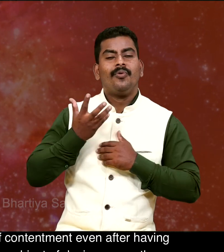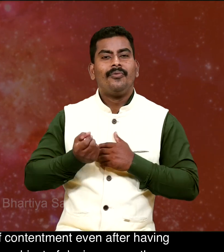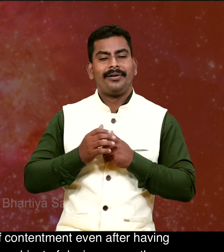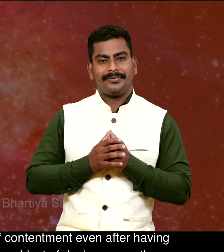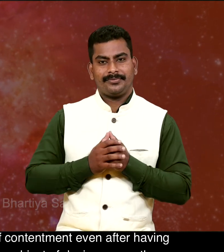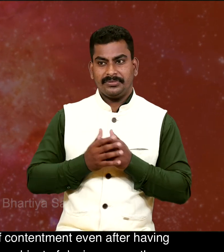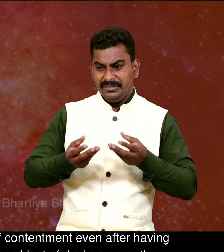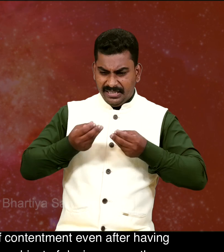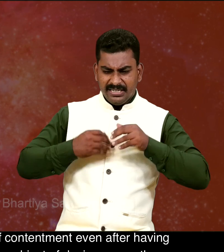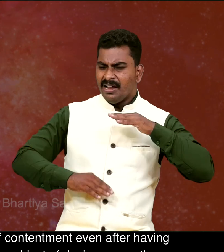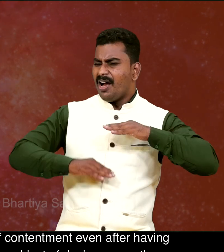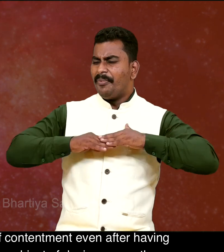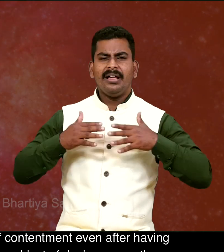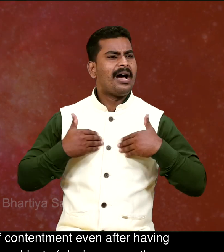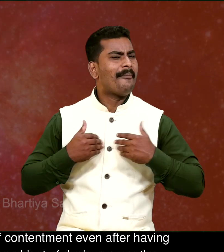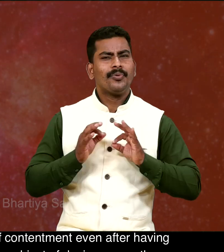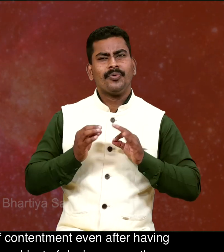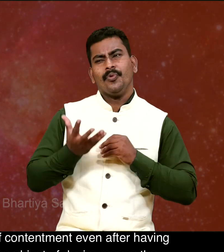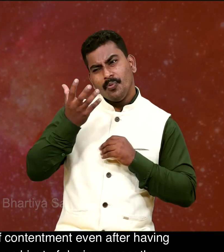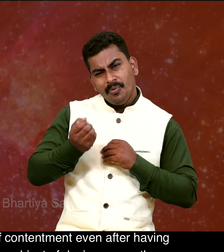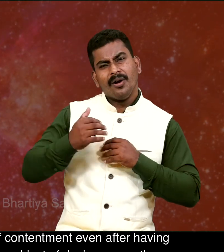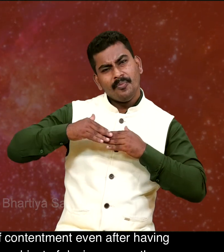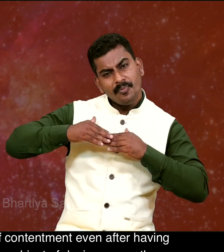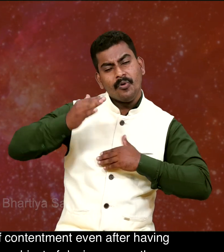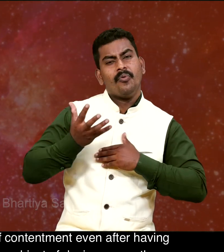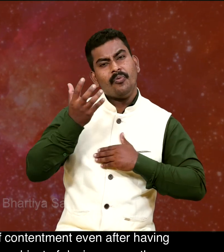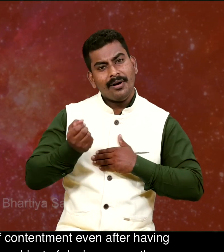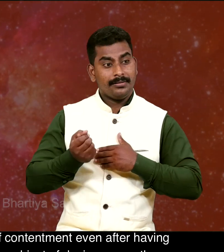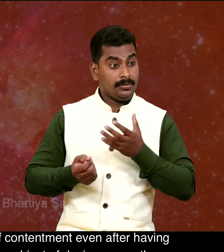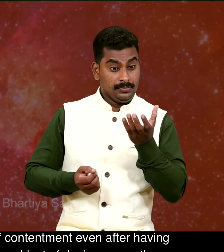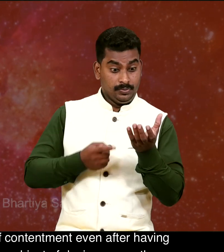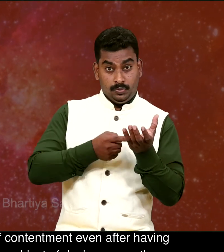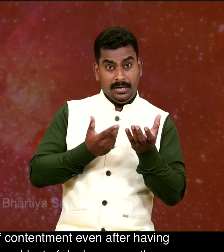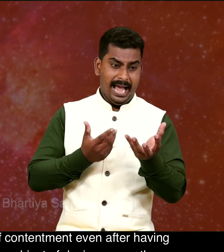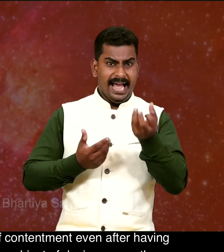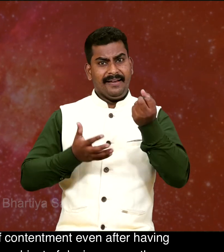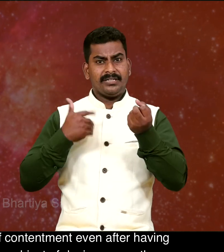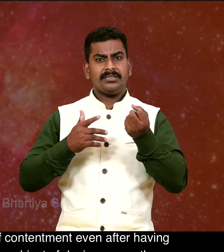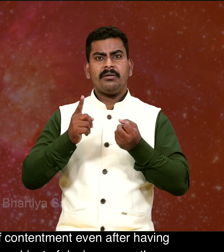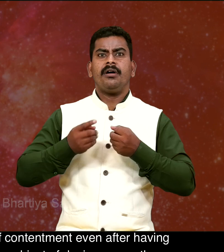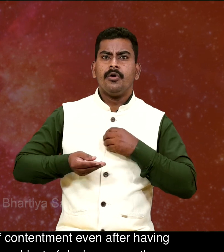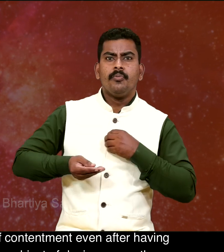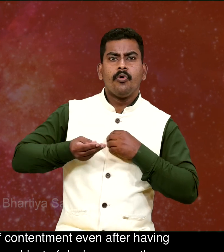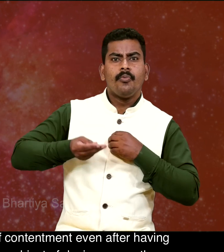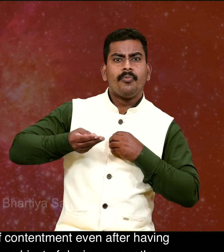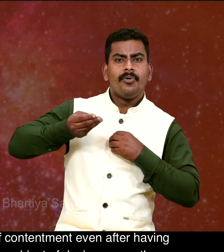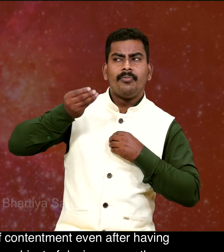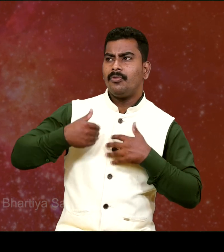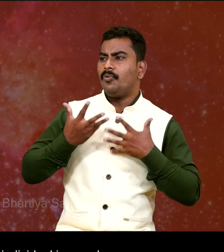contentment even after having gained the object of desire means the individual